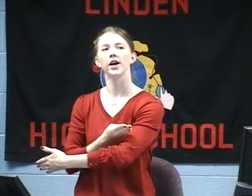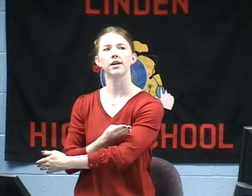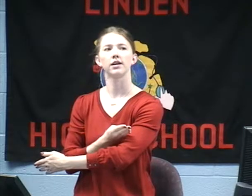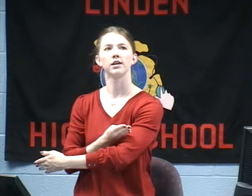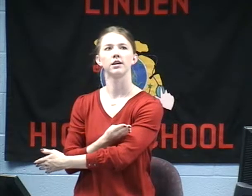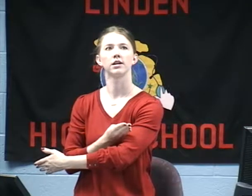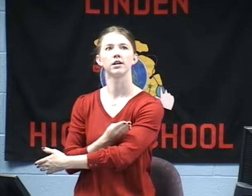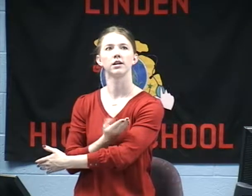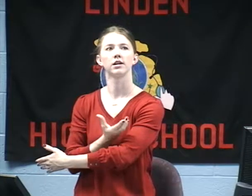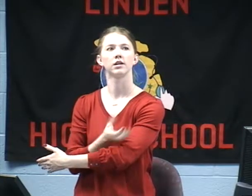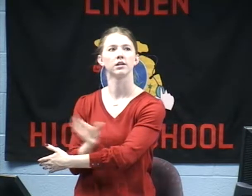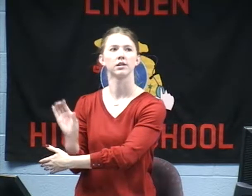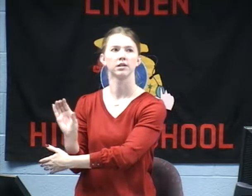Choir.